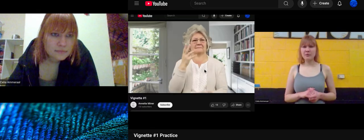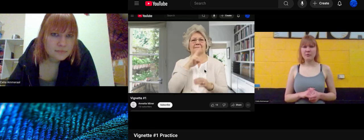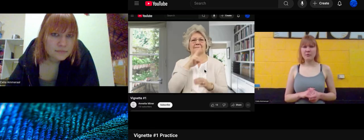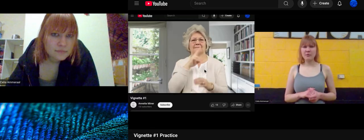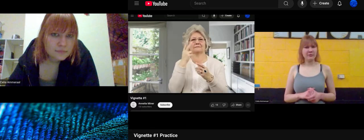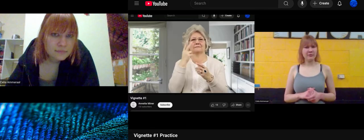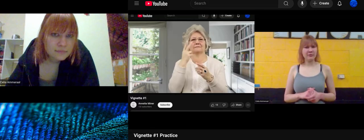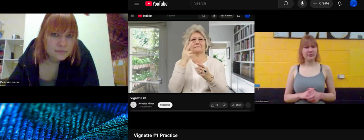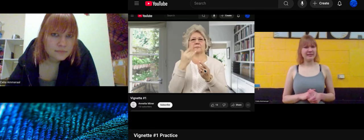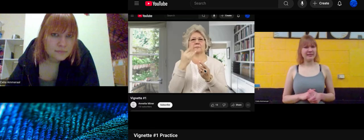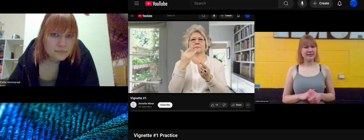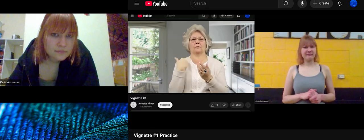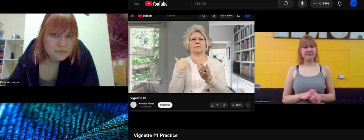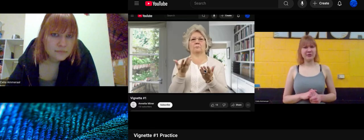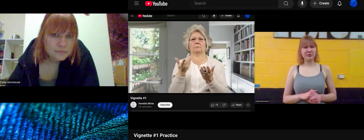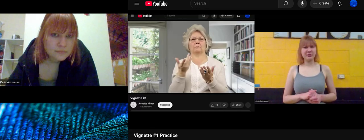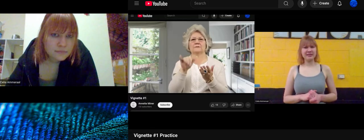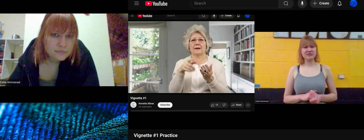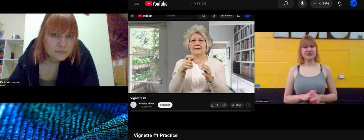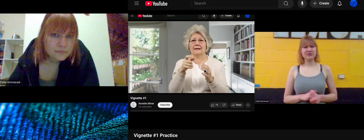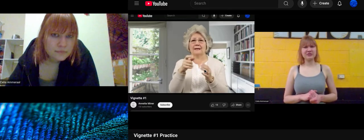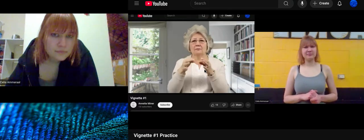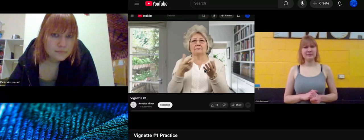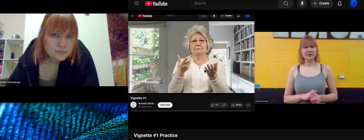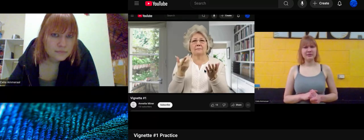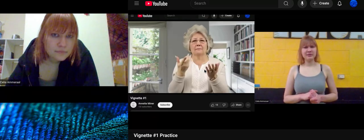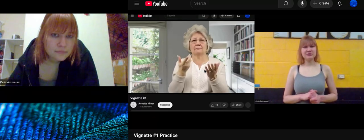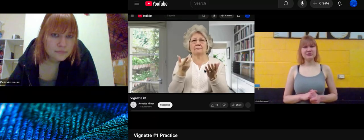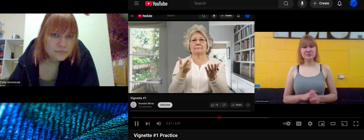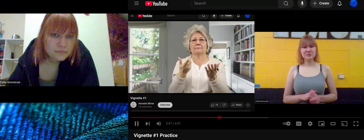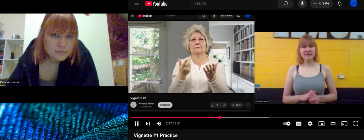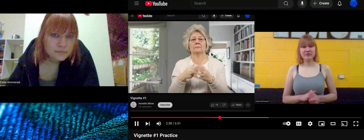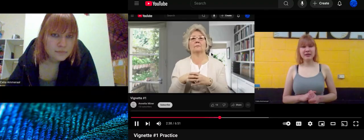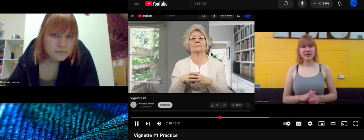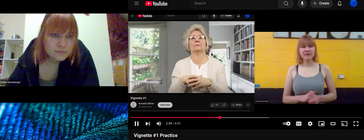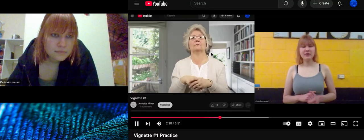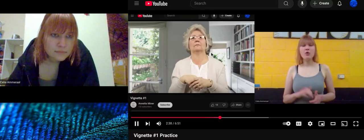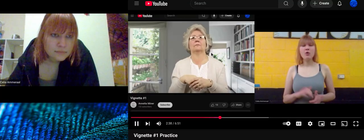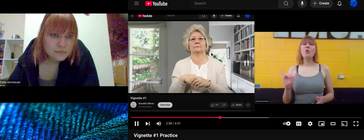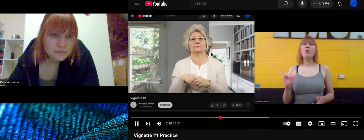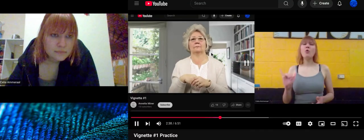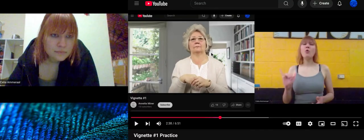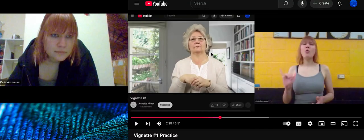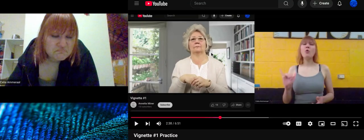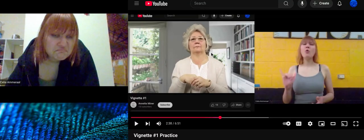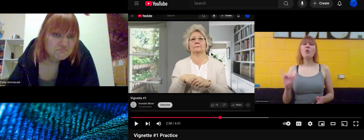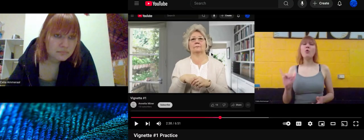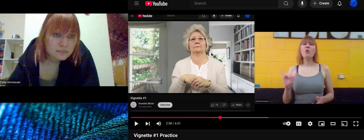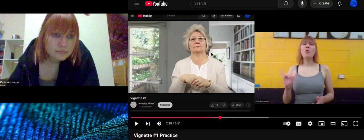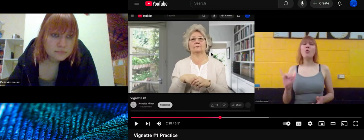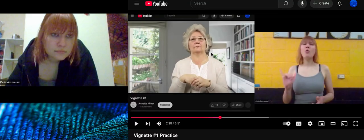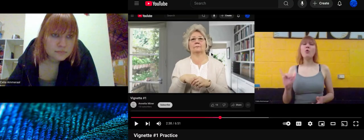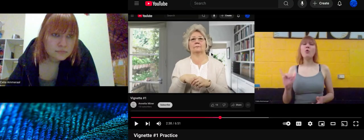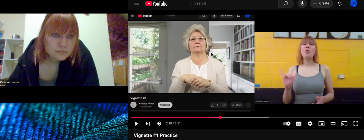A1C1. I'm not familiar with that term. Could you explain Oh, it? yes, I can explain. So the